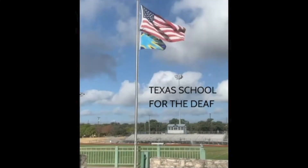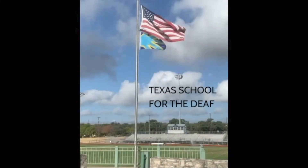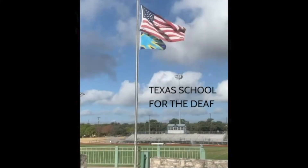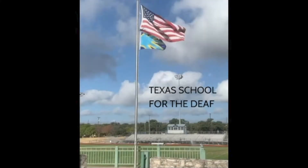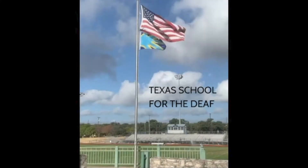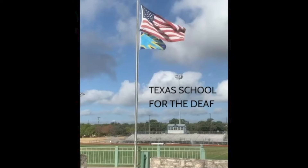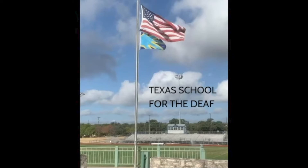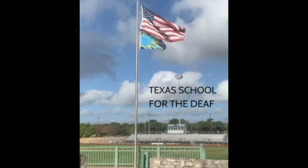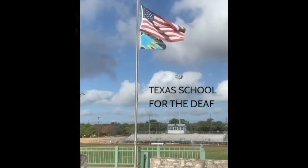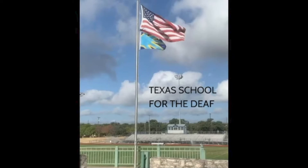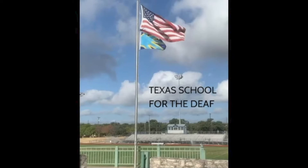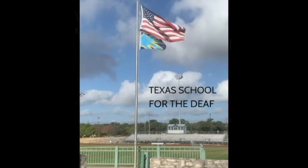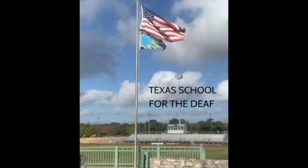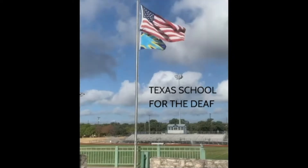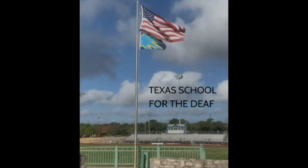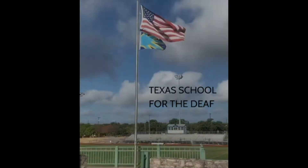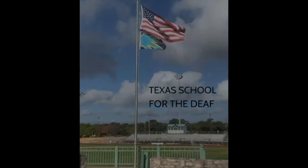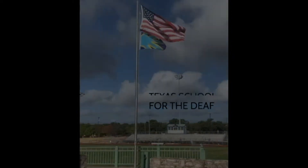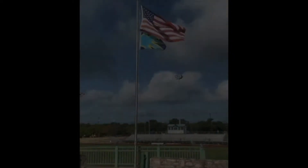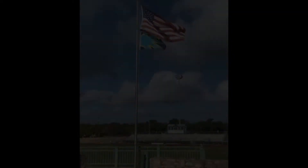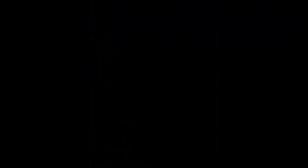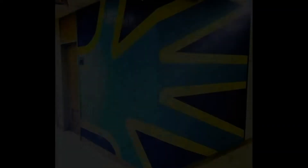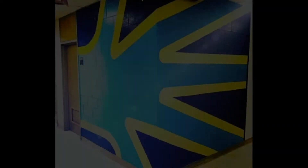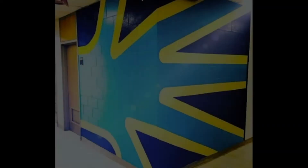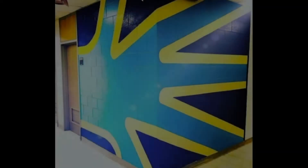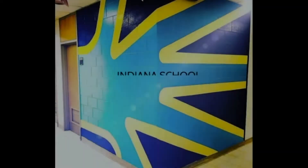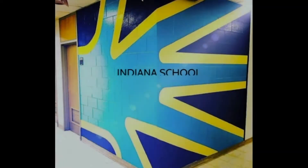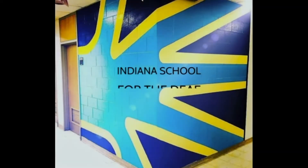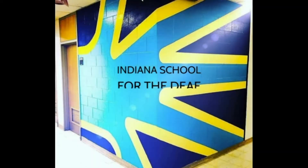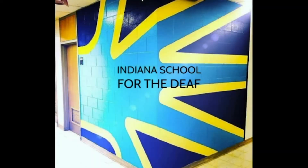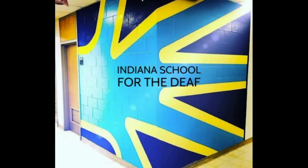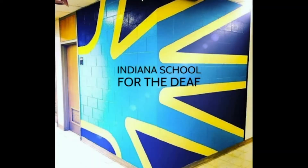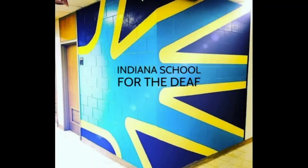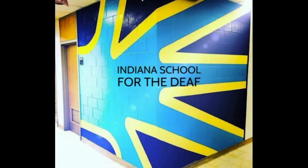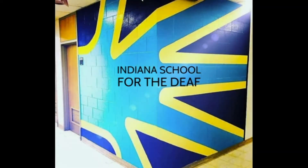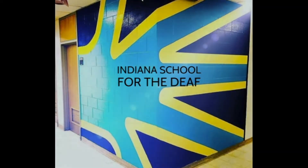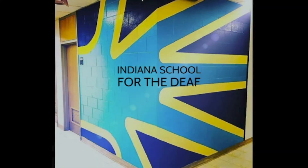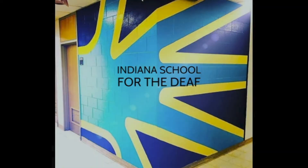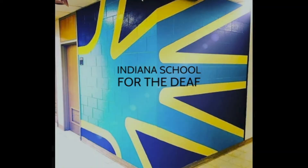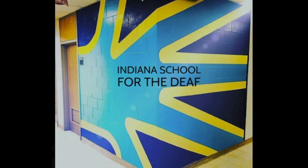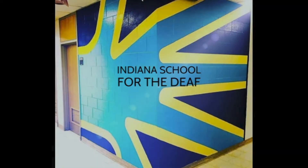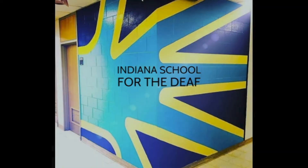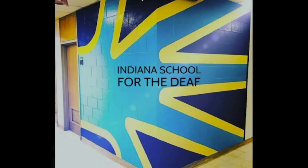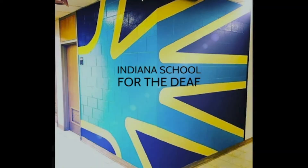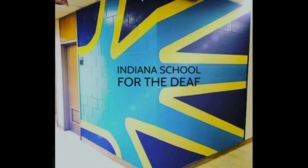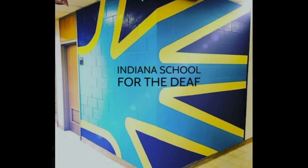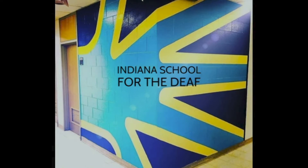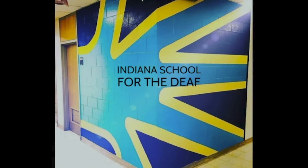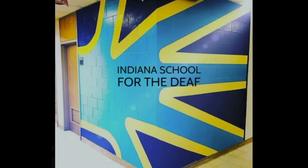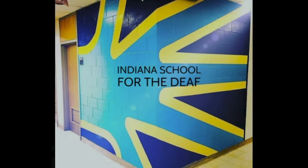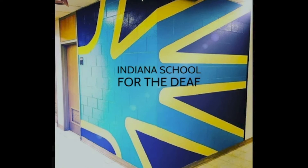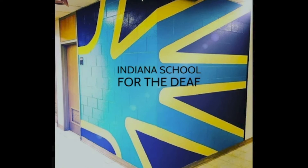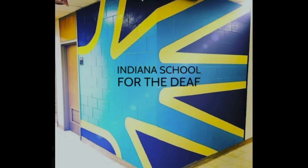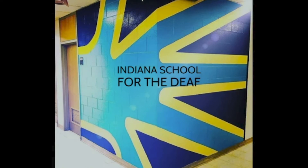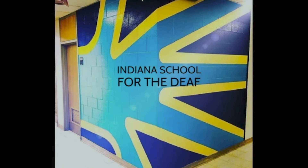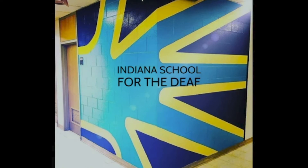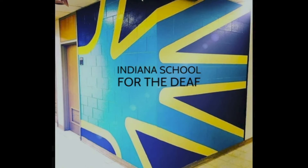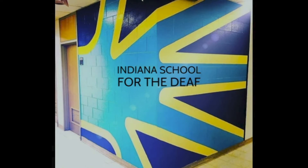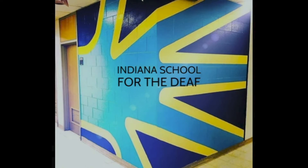appears. Texas School for the Deaf. It cuts to a photo of a wall that has the same graphic as the flag. Text appears. Indiana